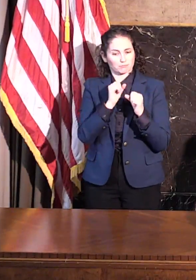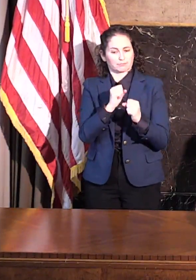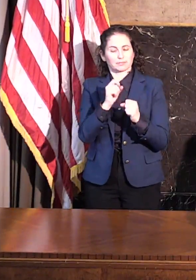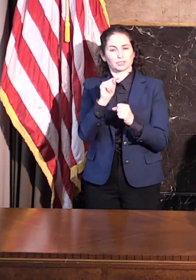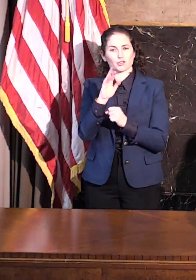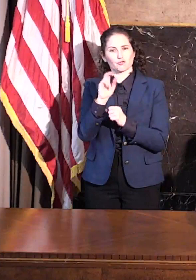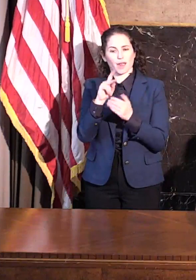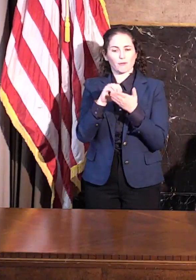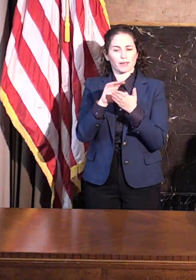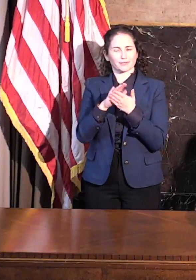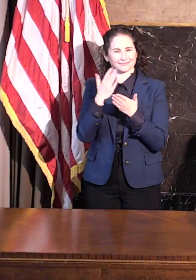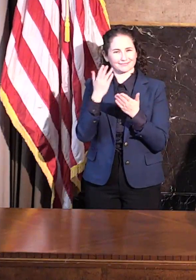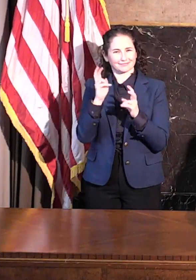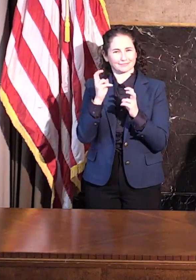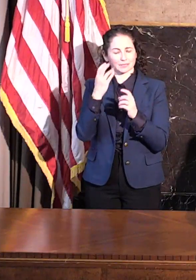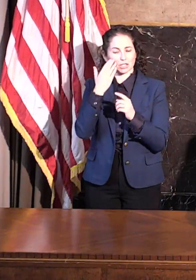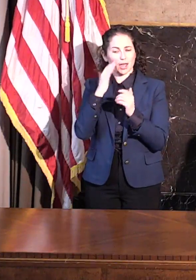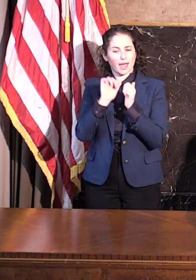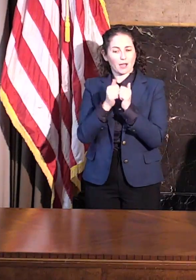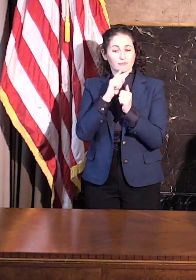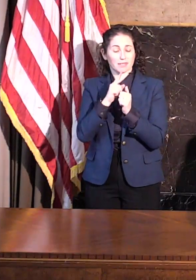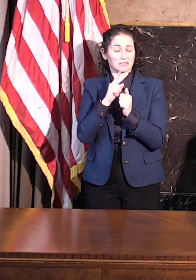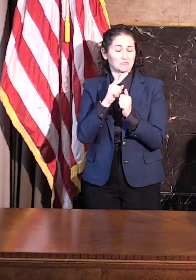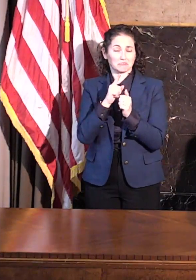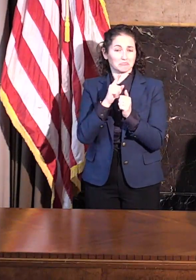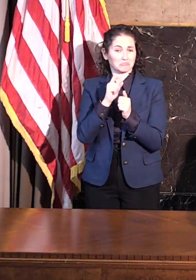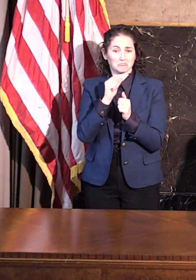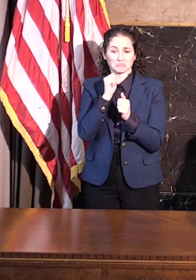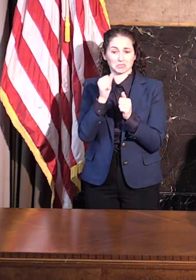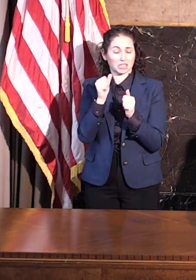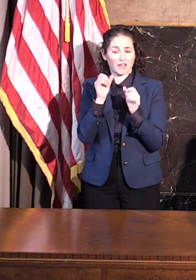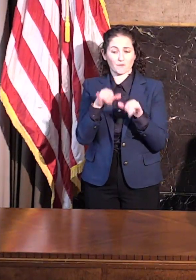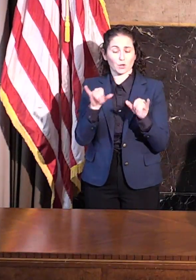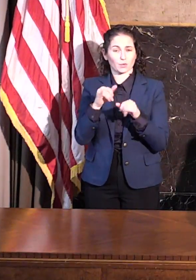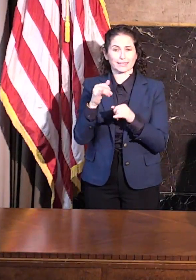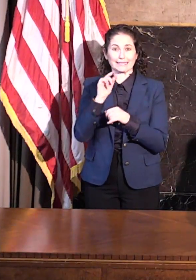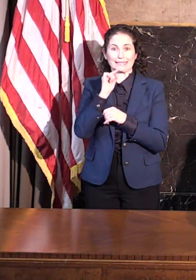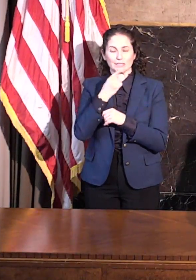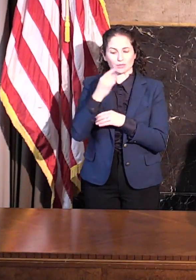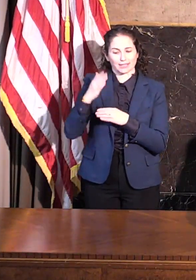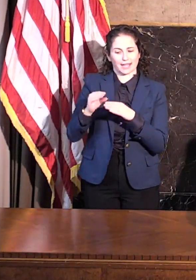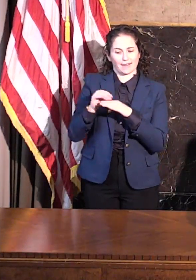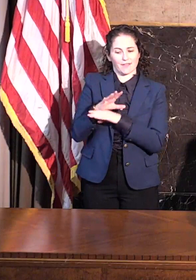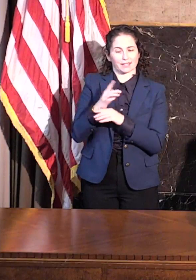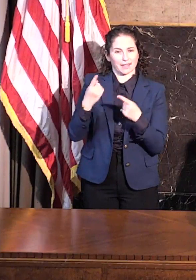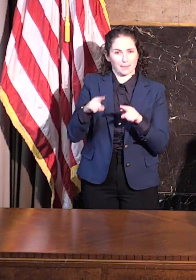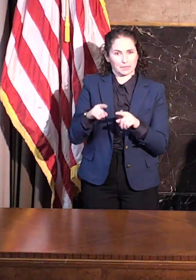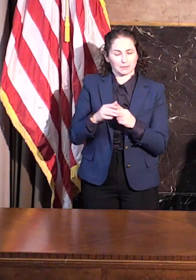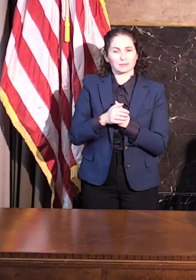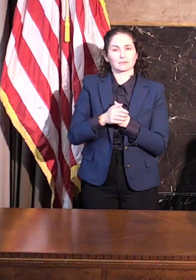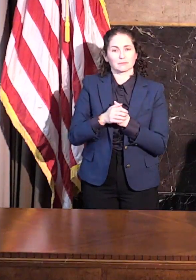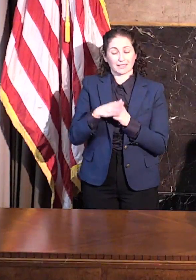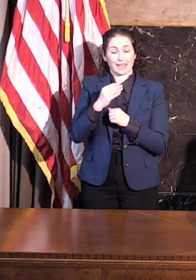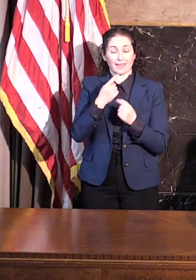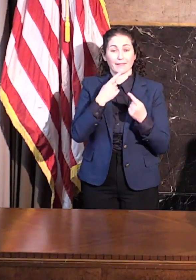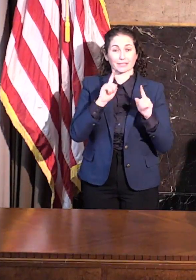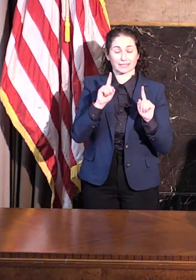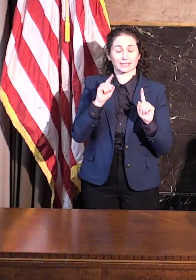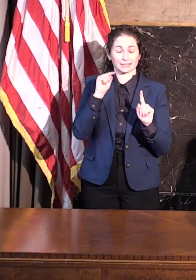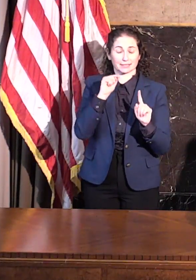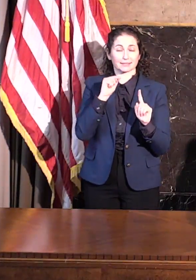are unaware of, and that sort of thing. But the outreach is hugely important. I continue to